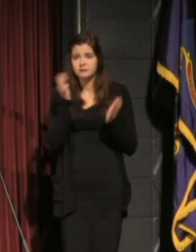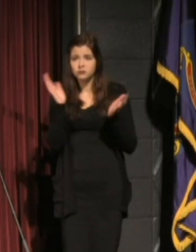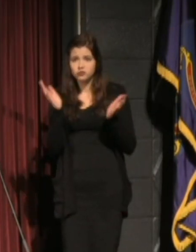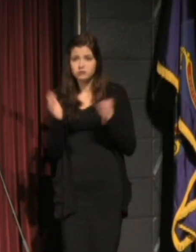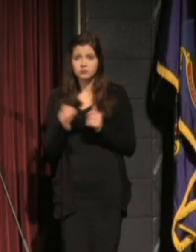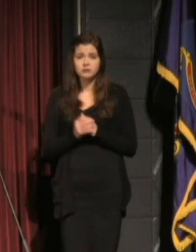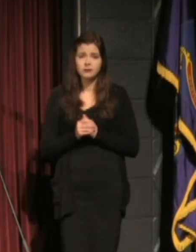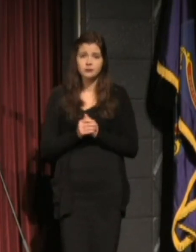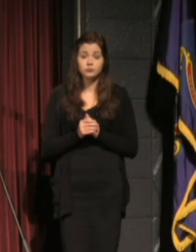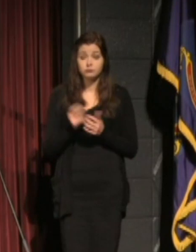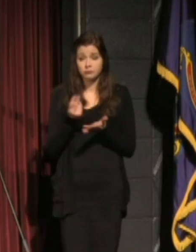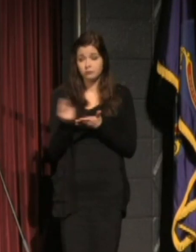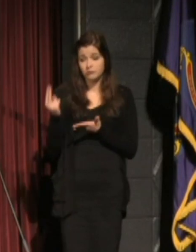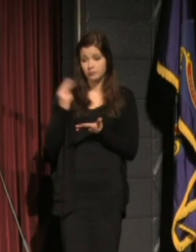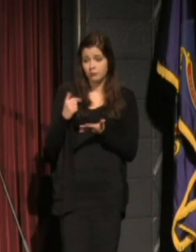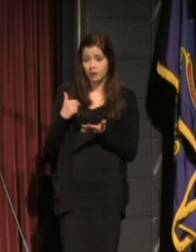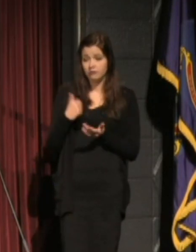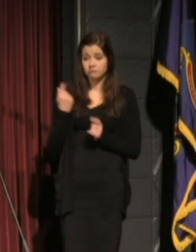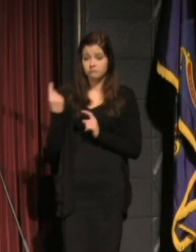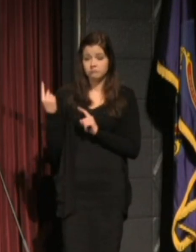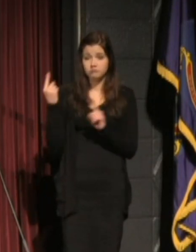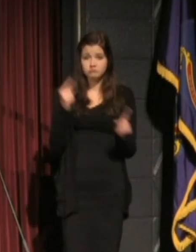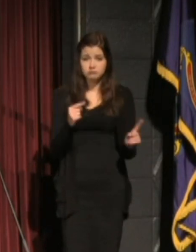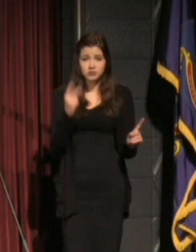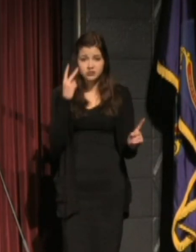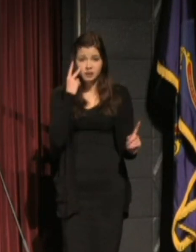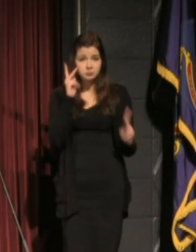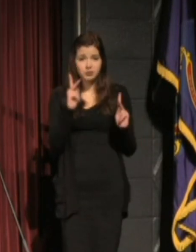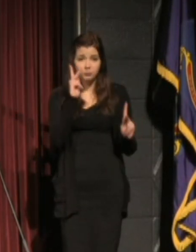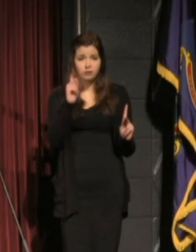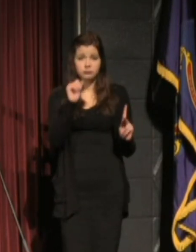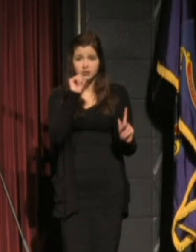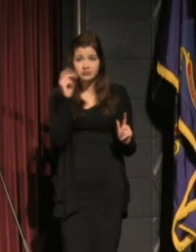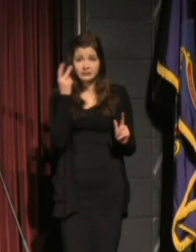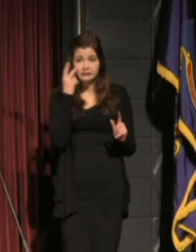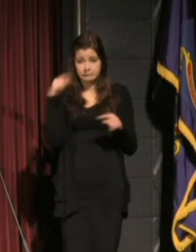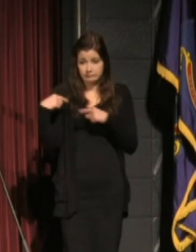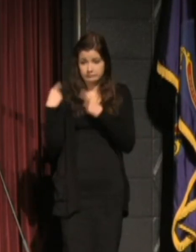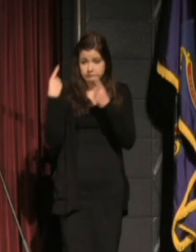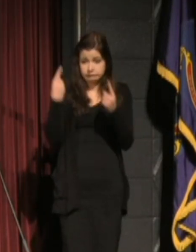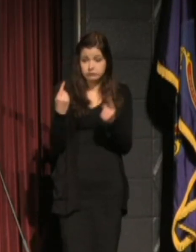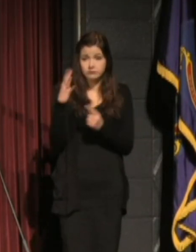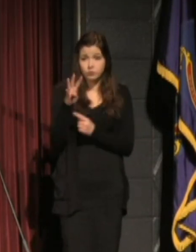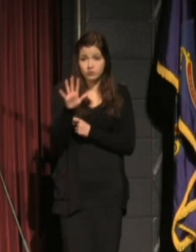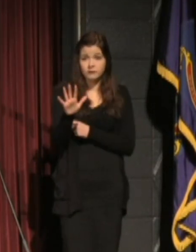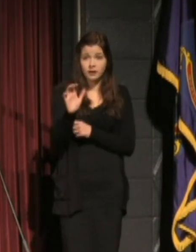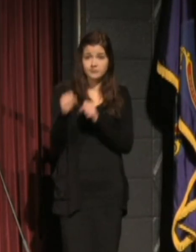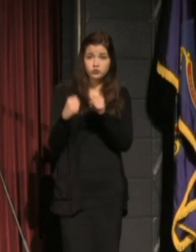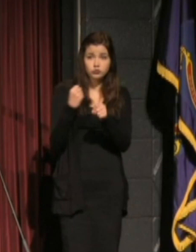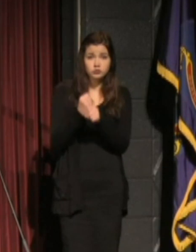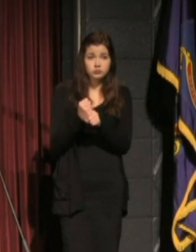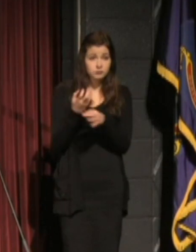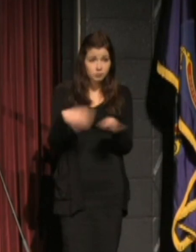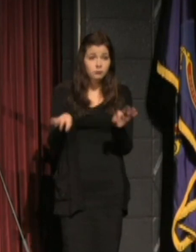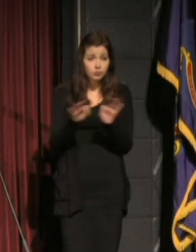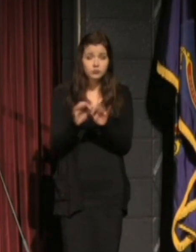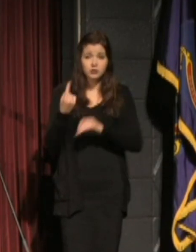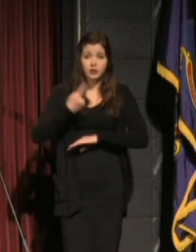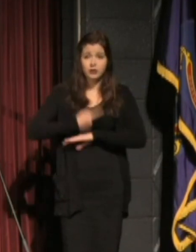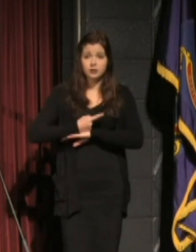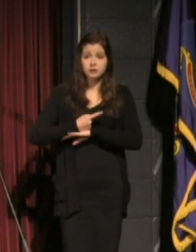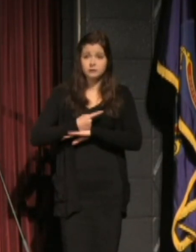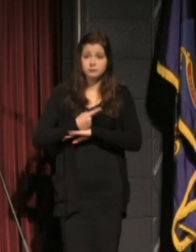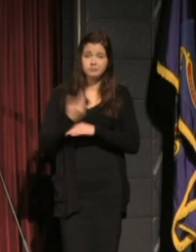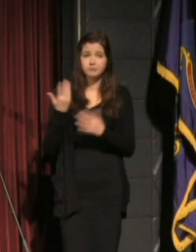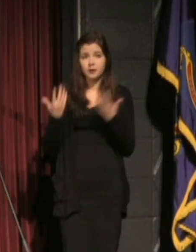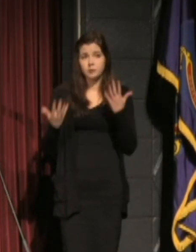So 2 weeks ago, I came back and I saw people that I hadn't seen in 45 years. It was an important day. This may